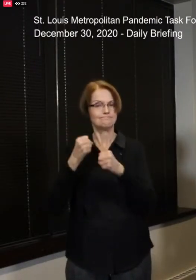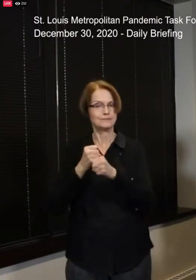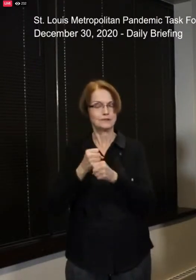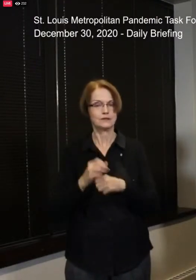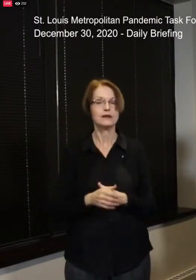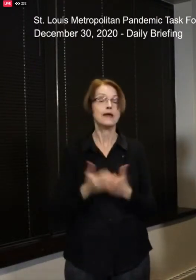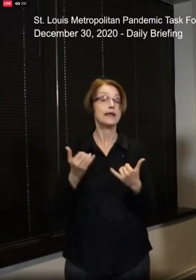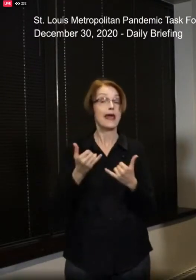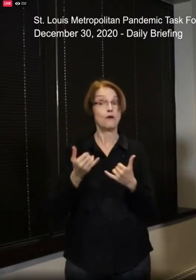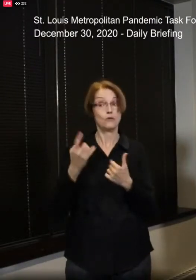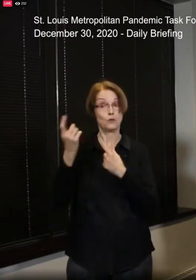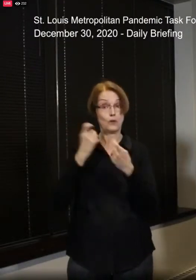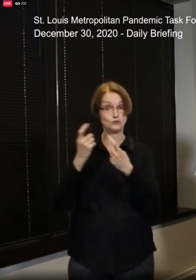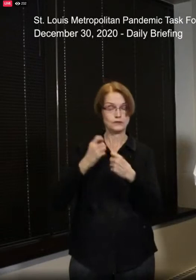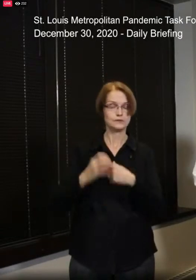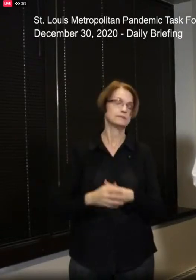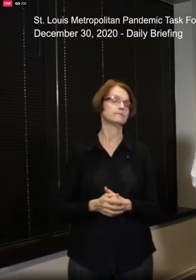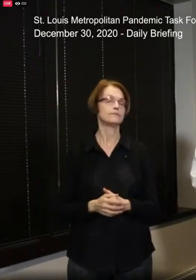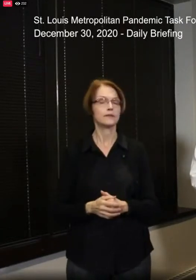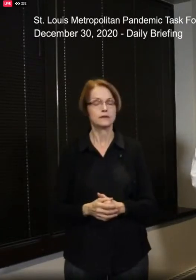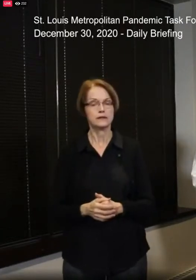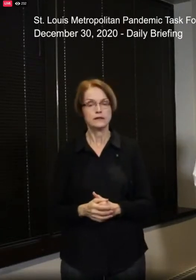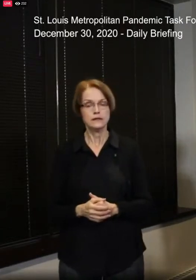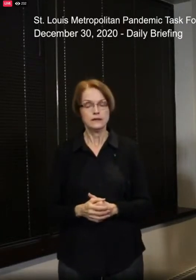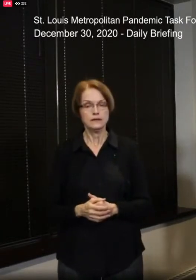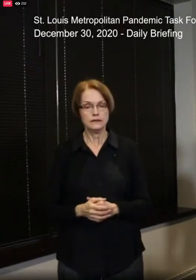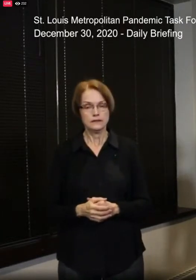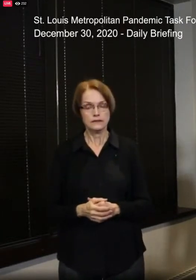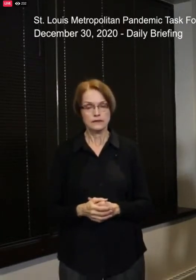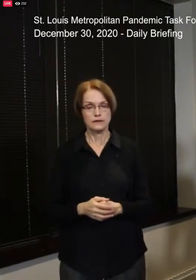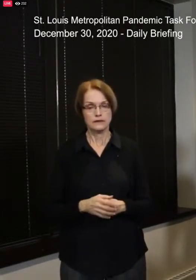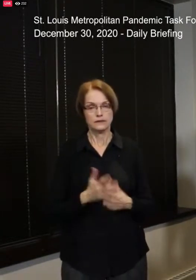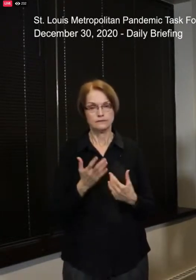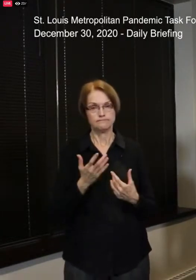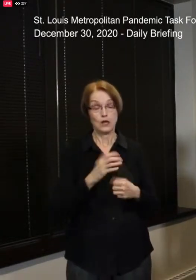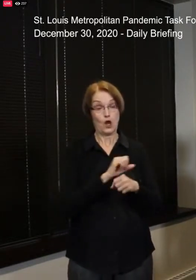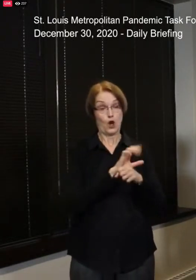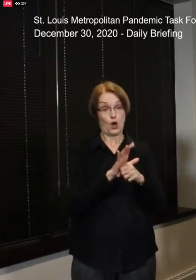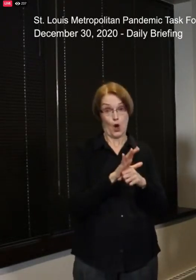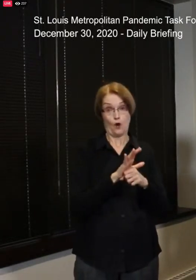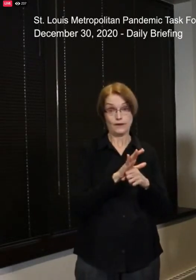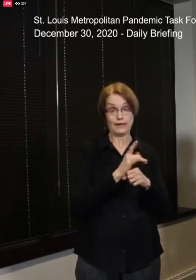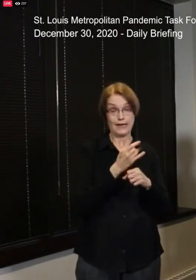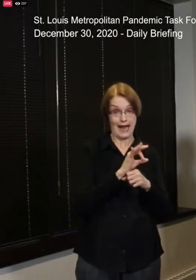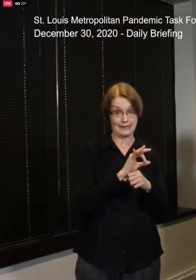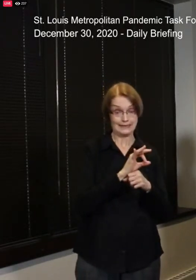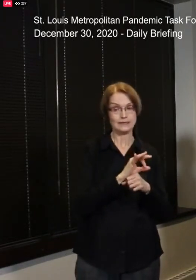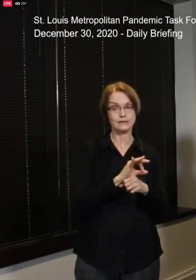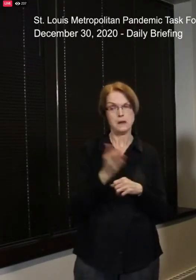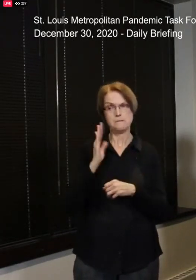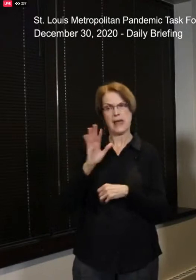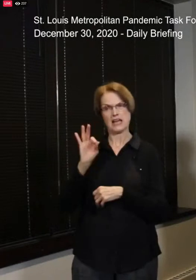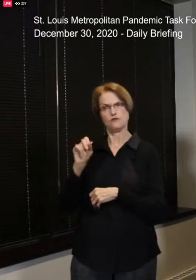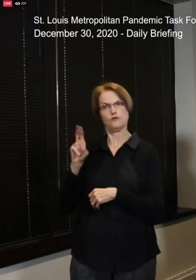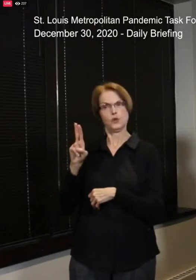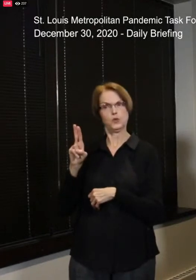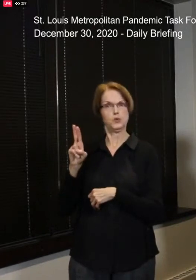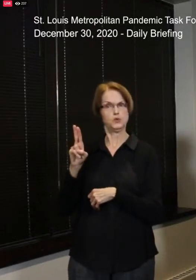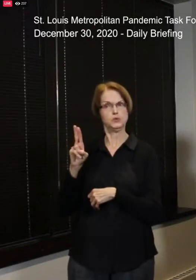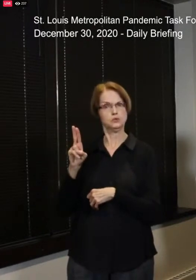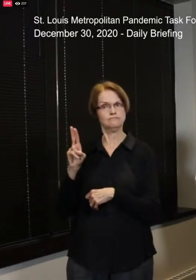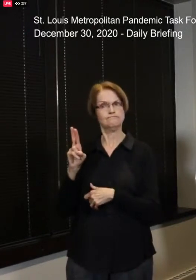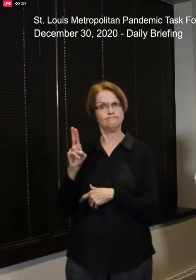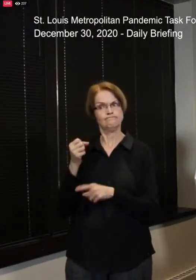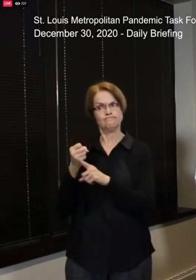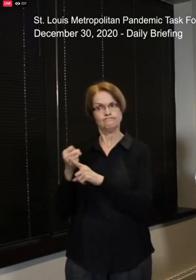media. How is COVID-19 different from past flu seasons from a hospital and ICU capacity